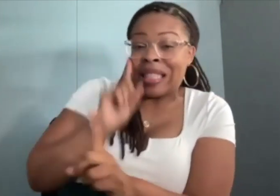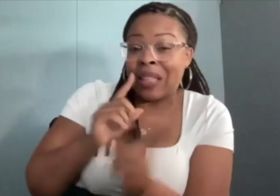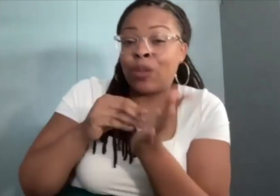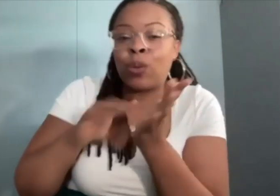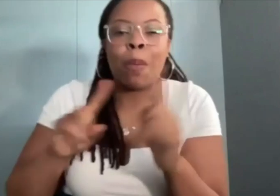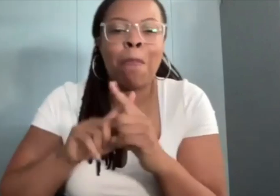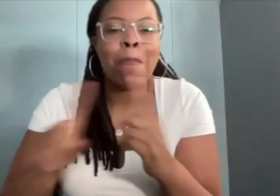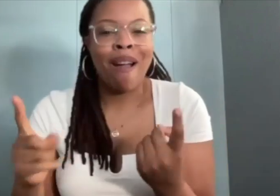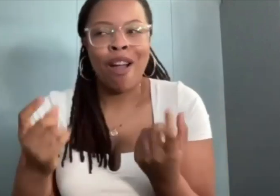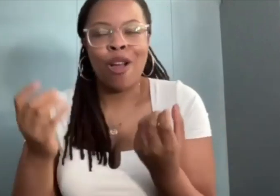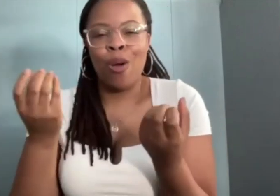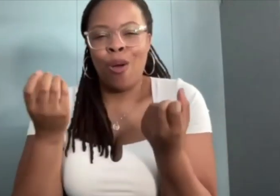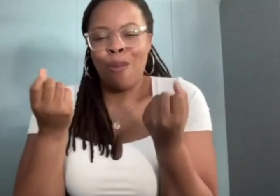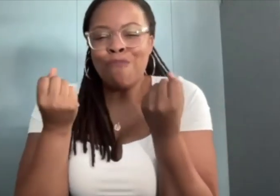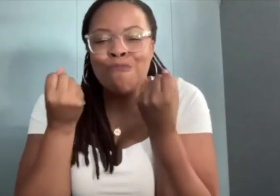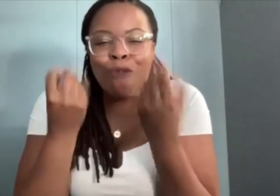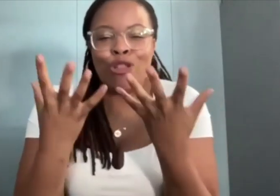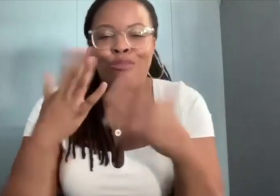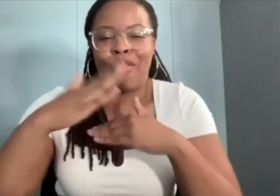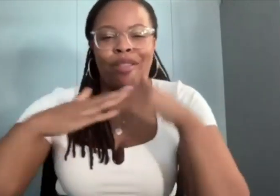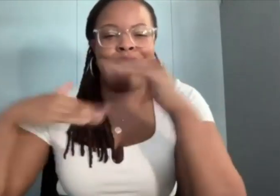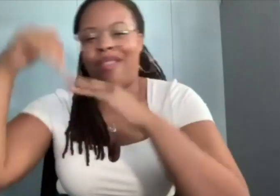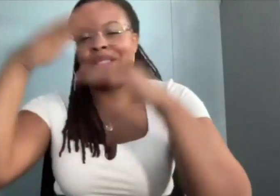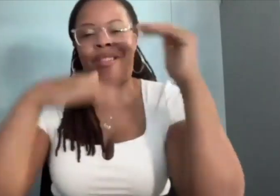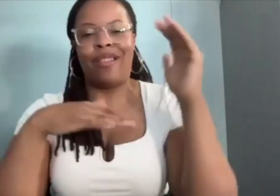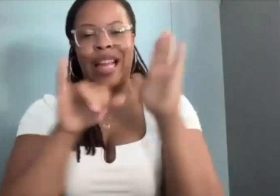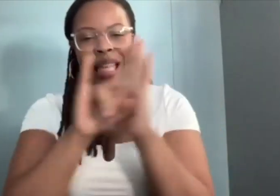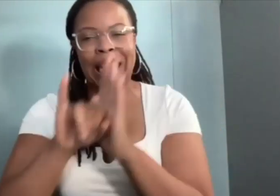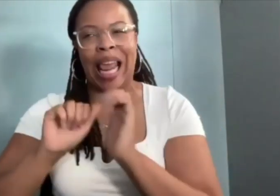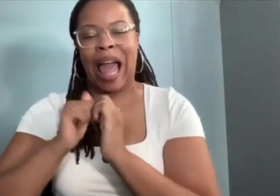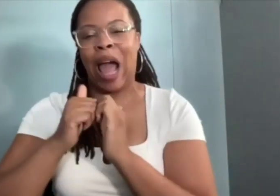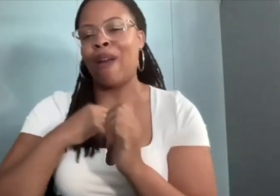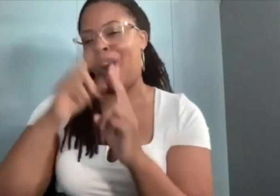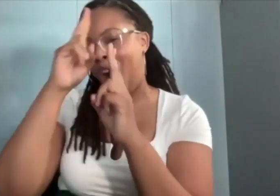and not only for our Black deaf students, but thinking about the